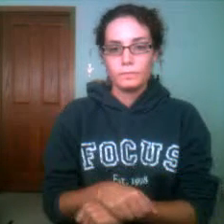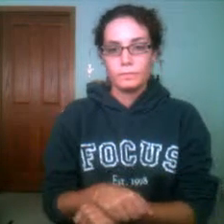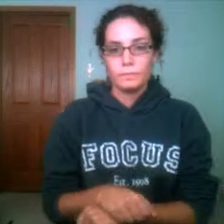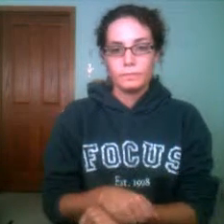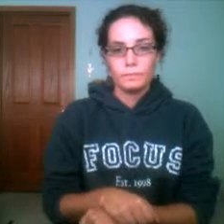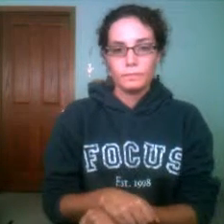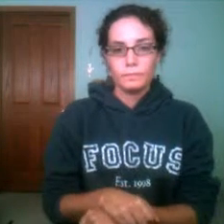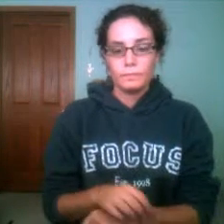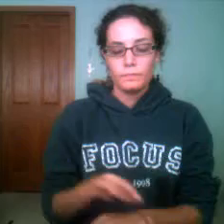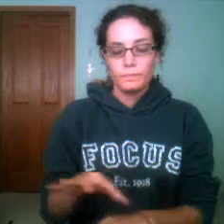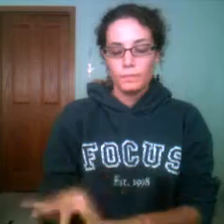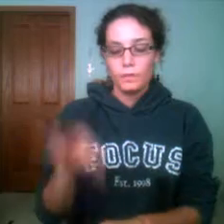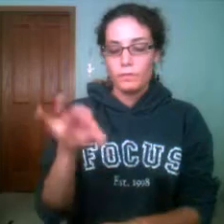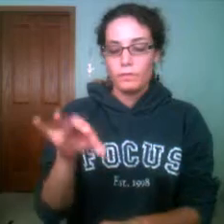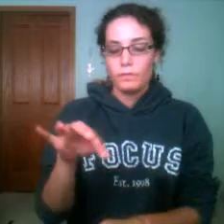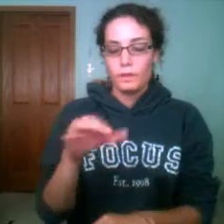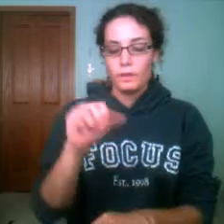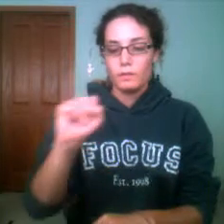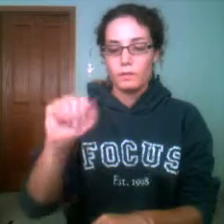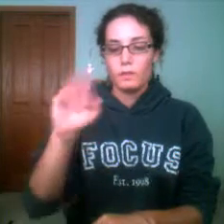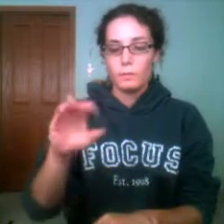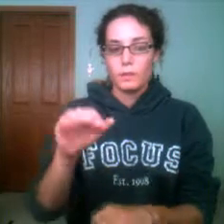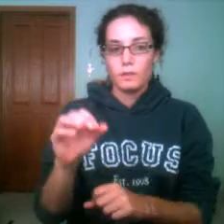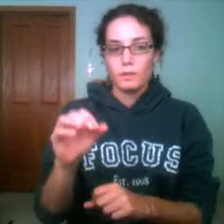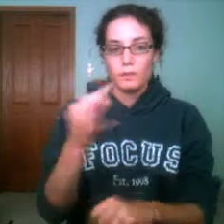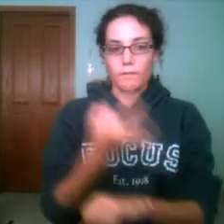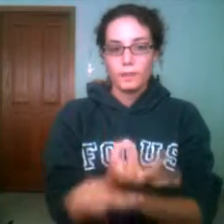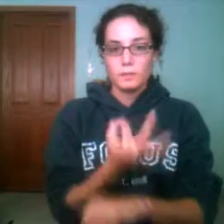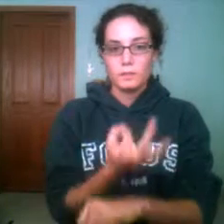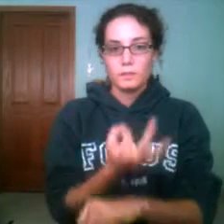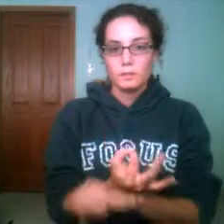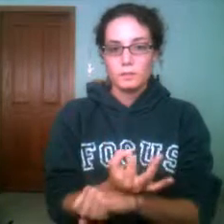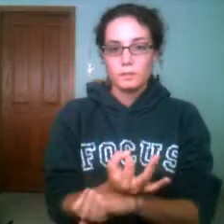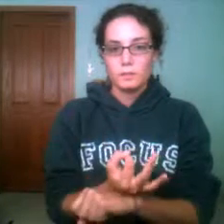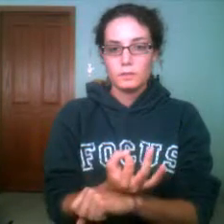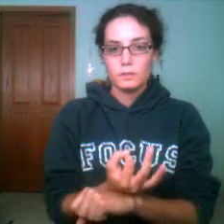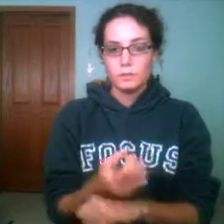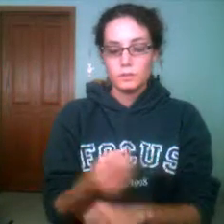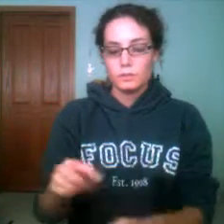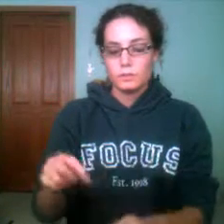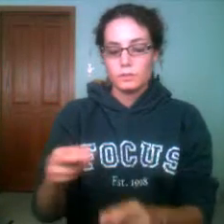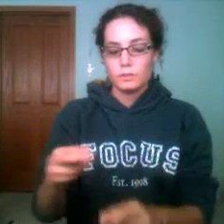To fish for stickleback fossils, you don't need any special equipment, but a table knife comes in handy to pry apart the thin layers of diatomite.